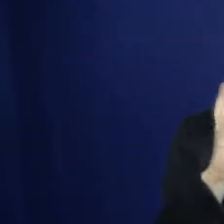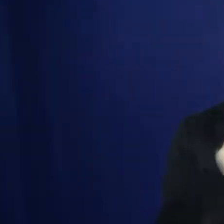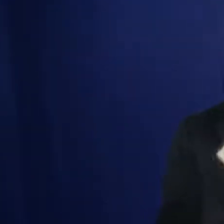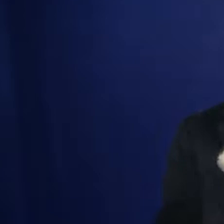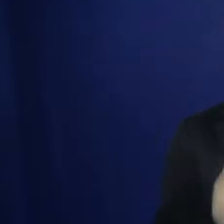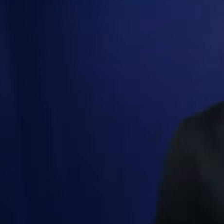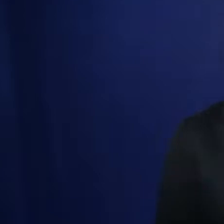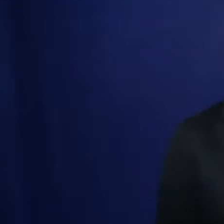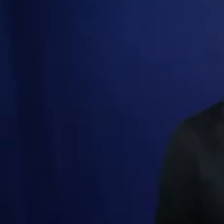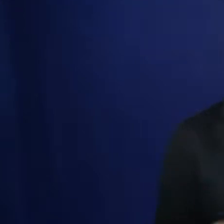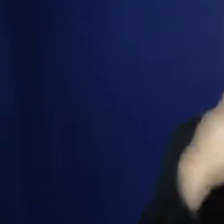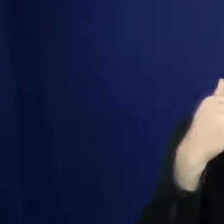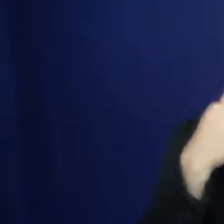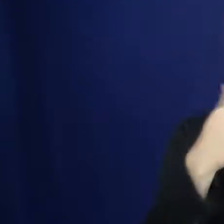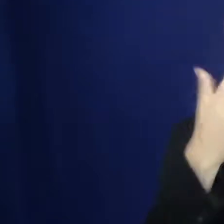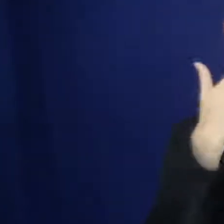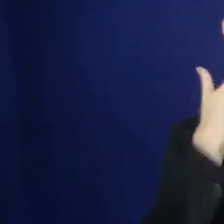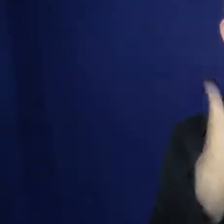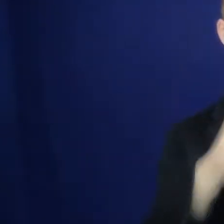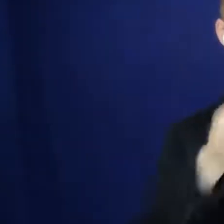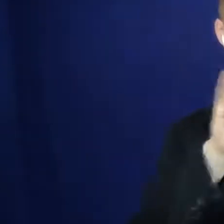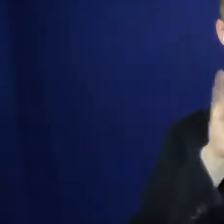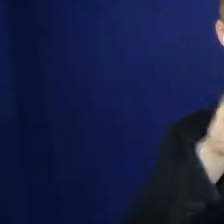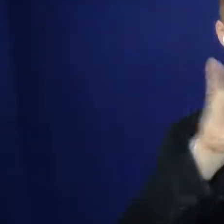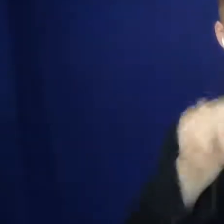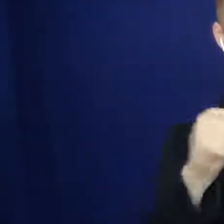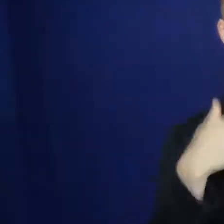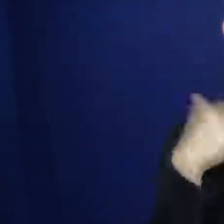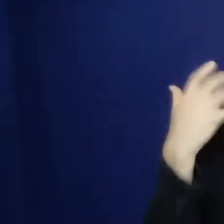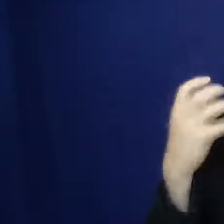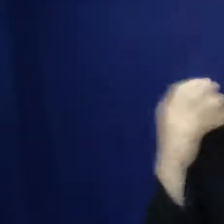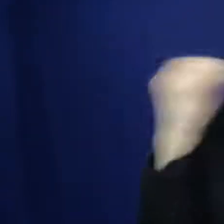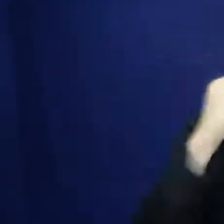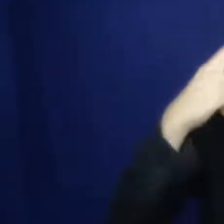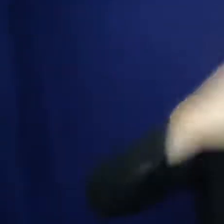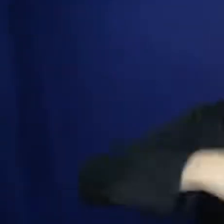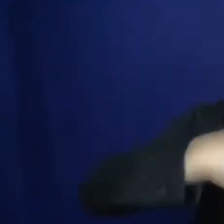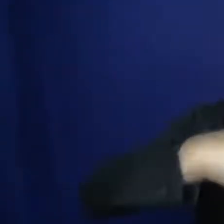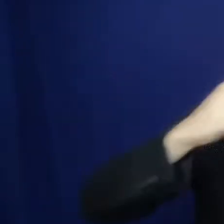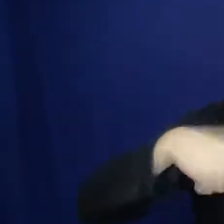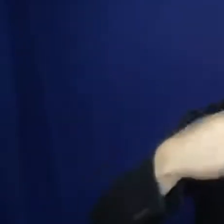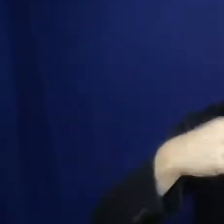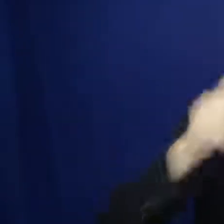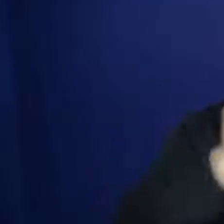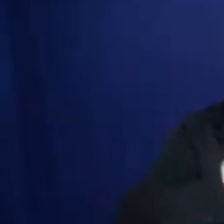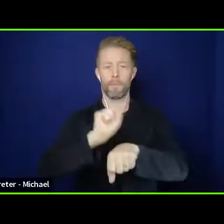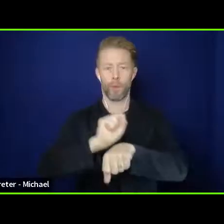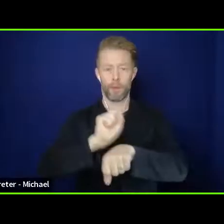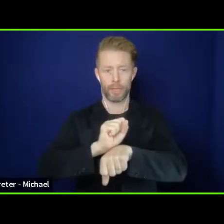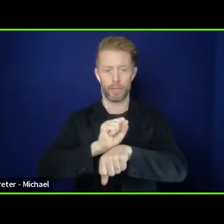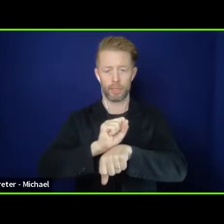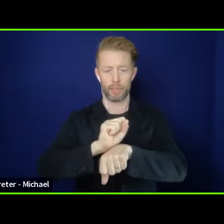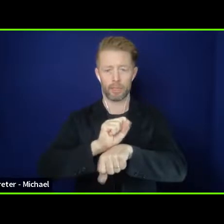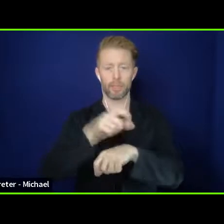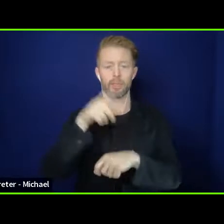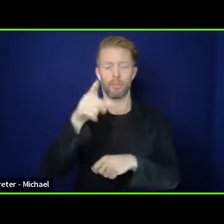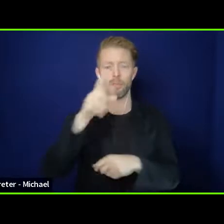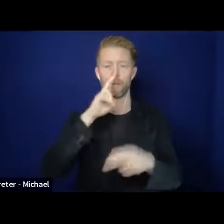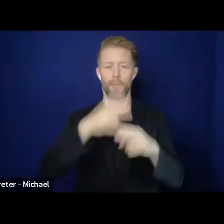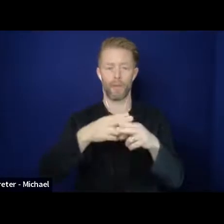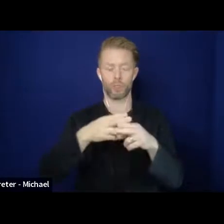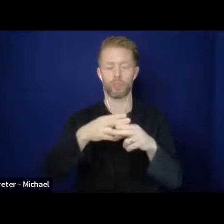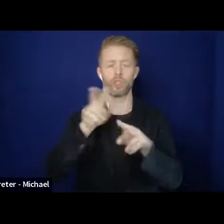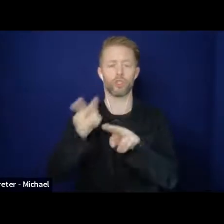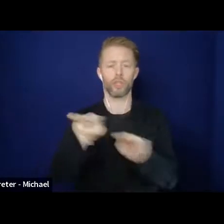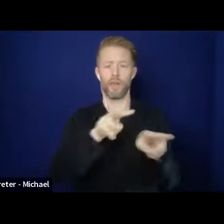little more actually, about employment. It's not something we've touched on, but you did mention algorithmic surveillance. This